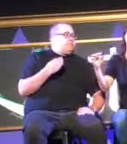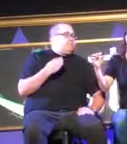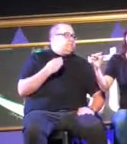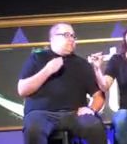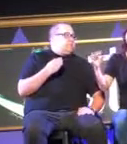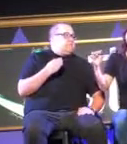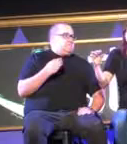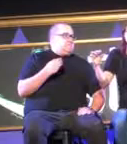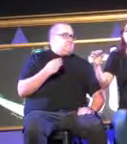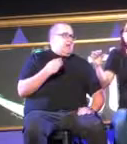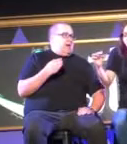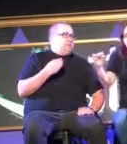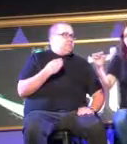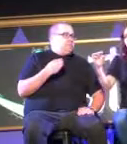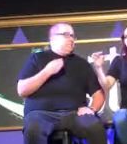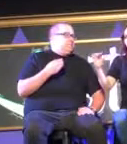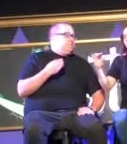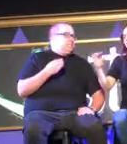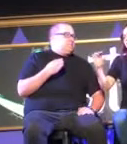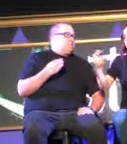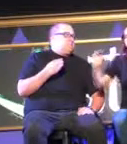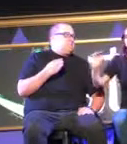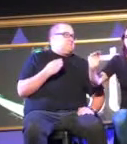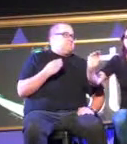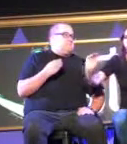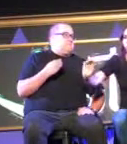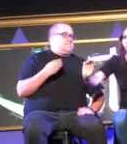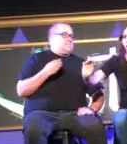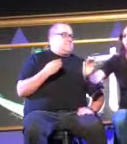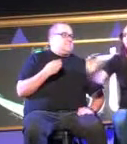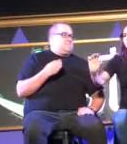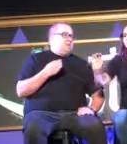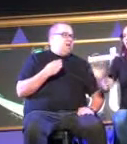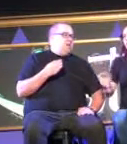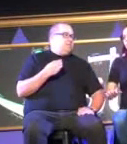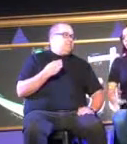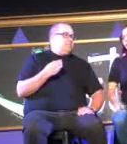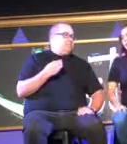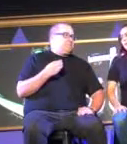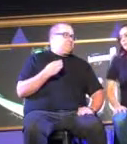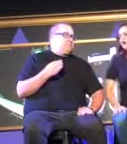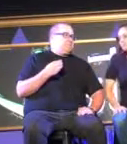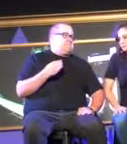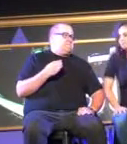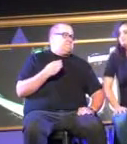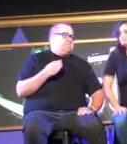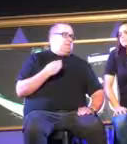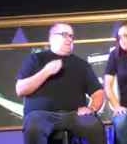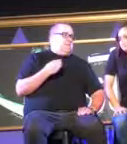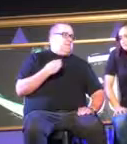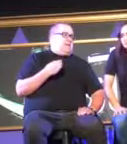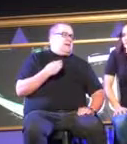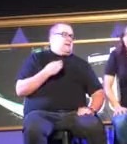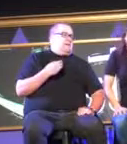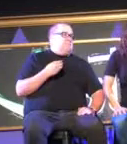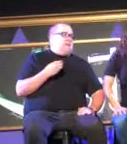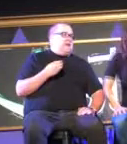sad. Because I miss my grandpa and my grandma. Well, I didn't mean to bring it